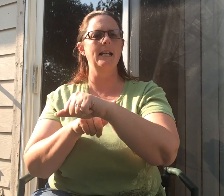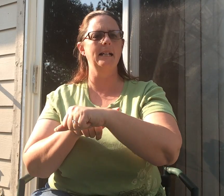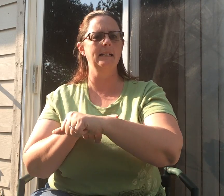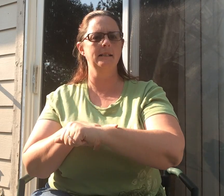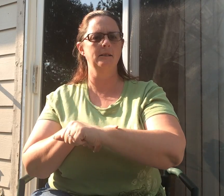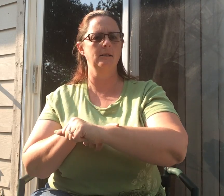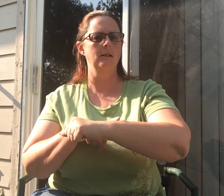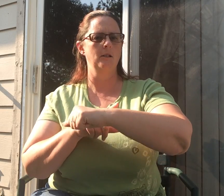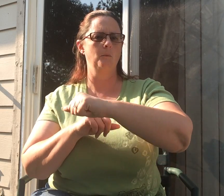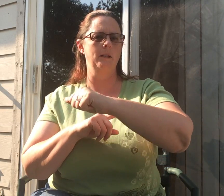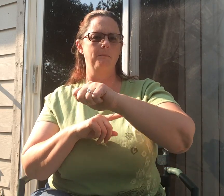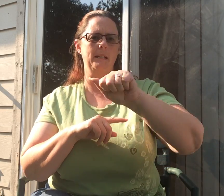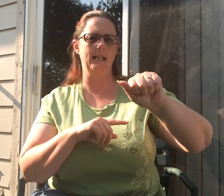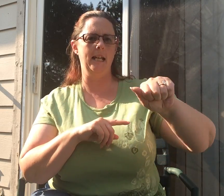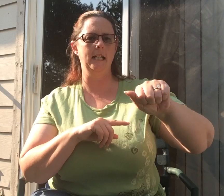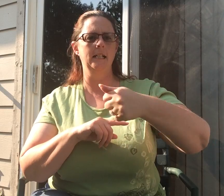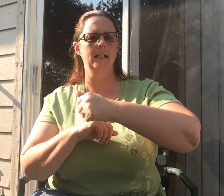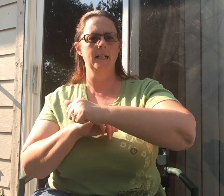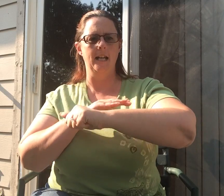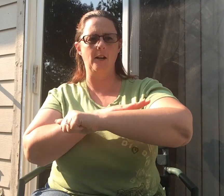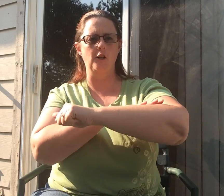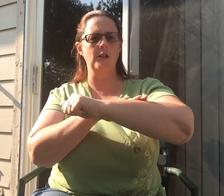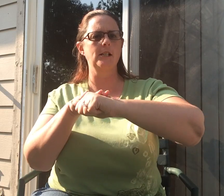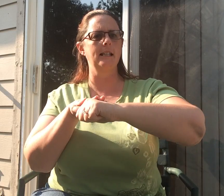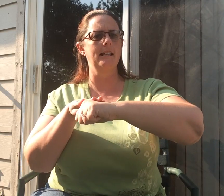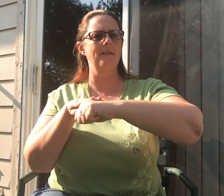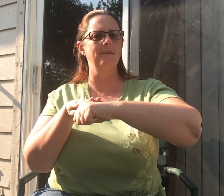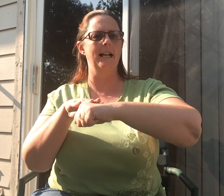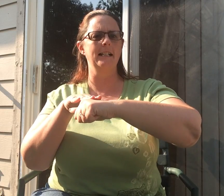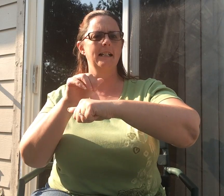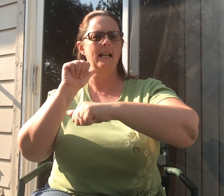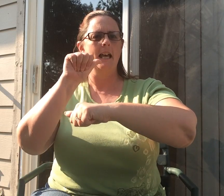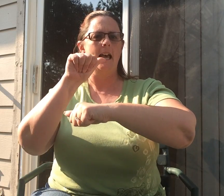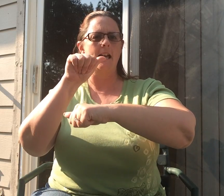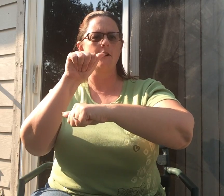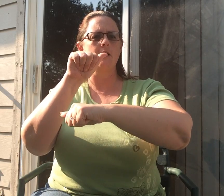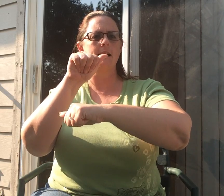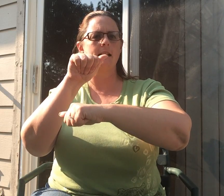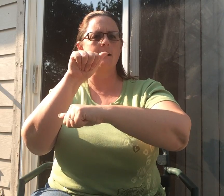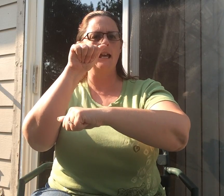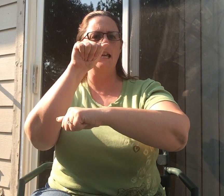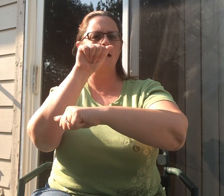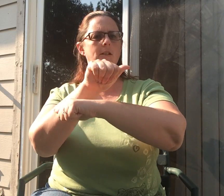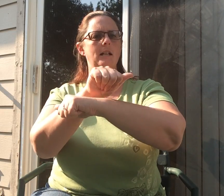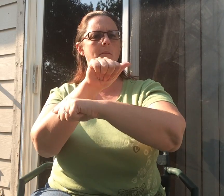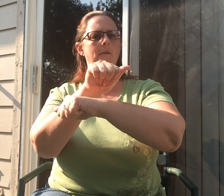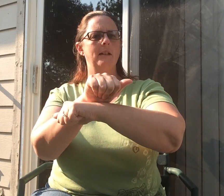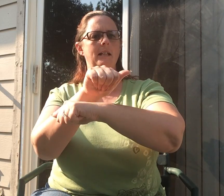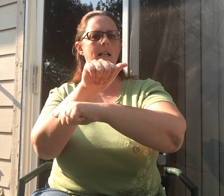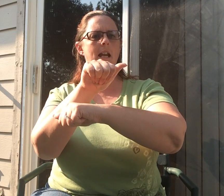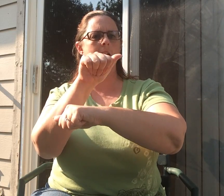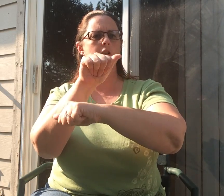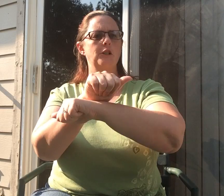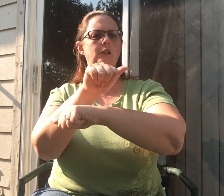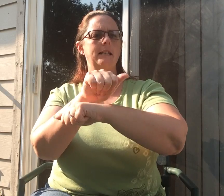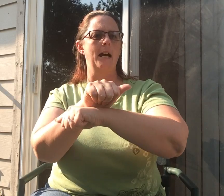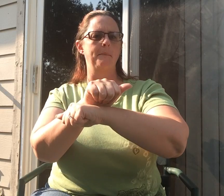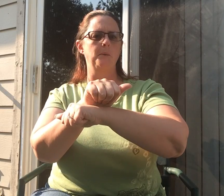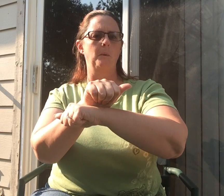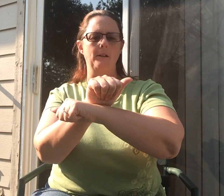hand with a base A, and you're going to just lay that flat, and you're going to take the A on top of it, and you're just going to tap it twice,